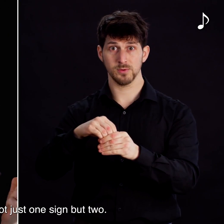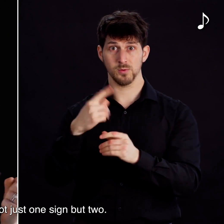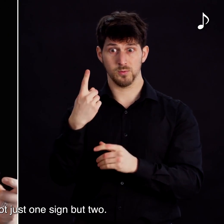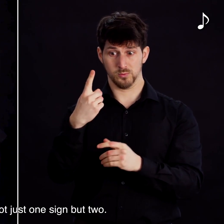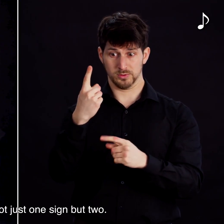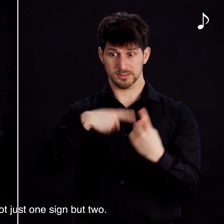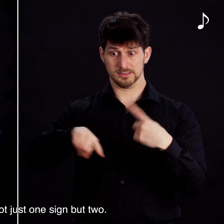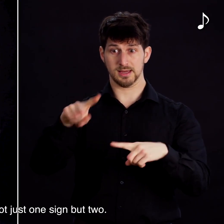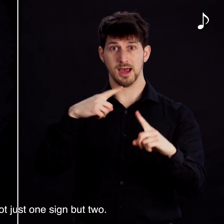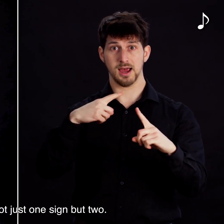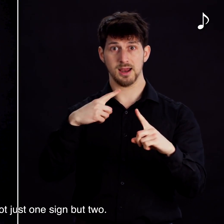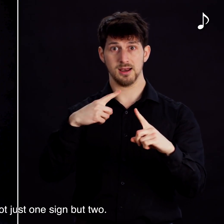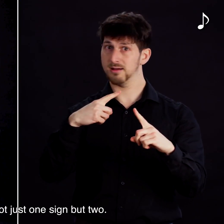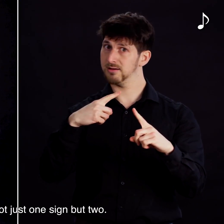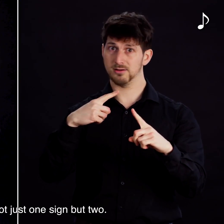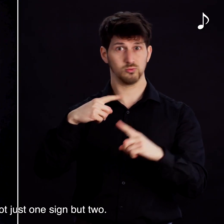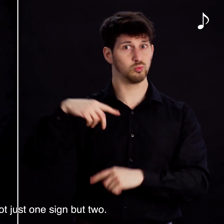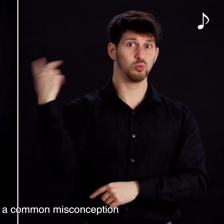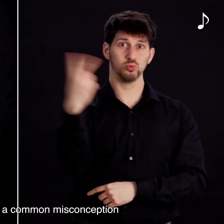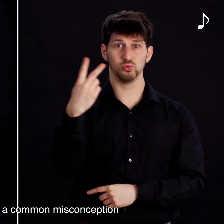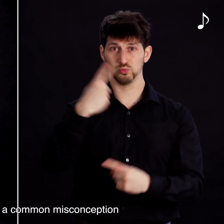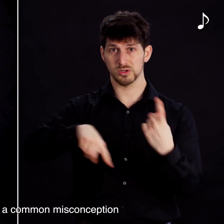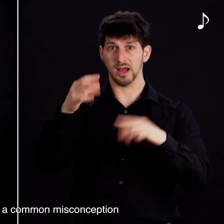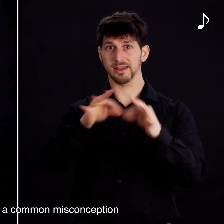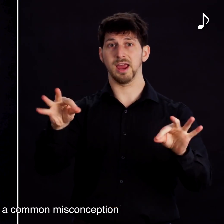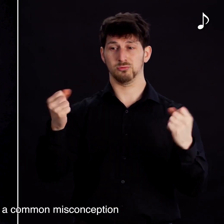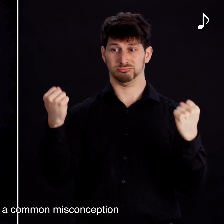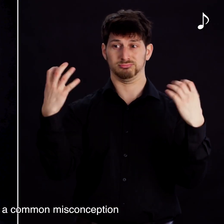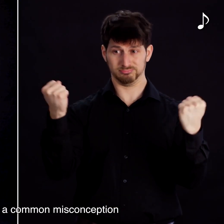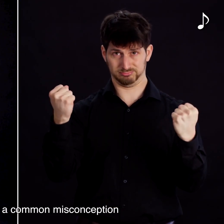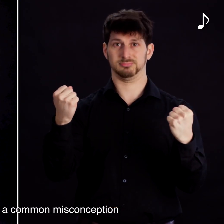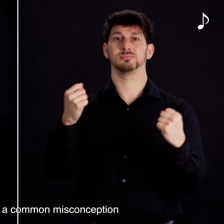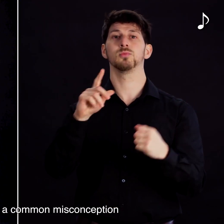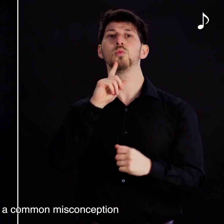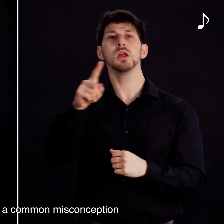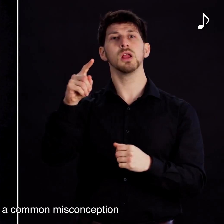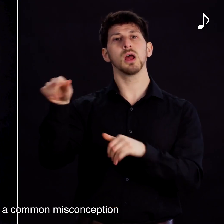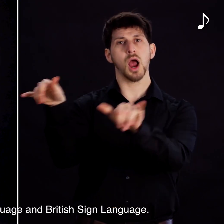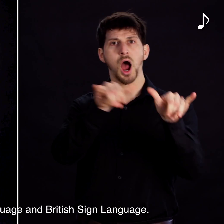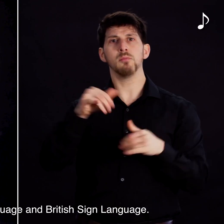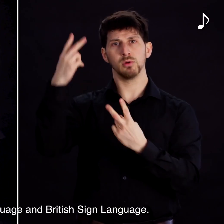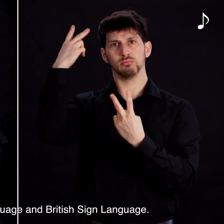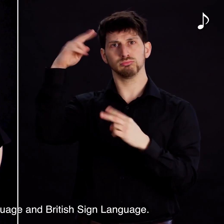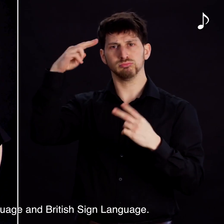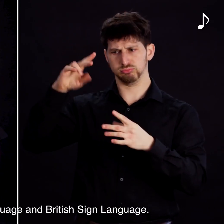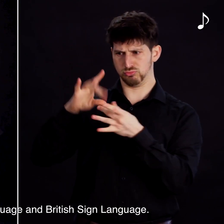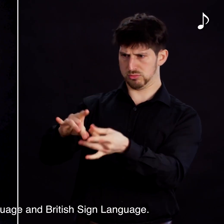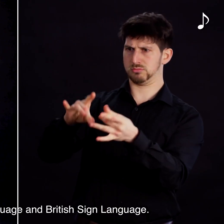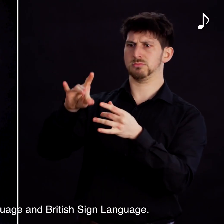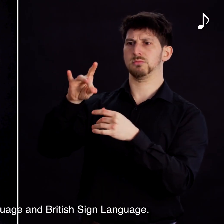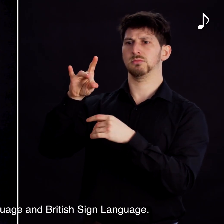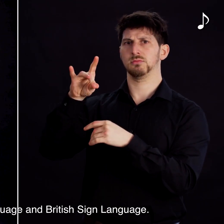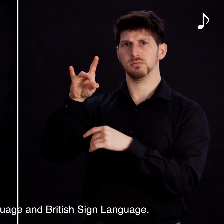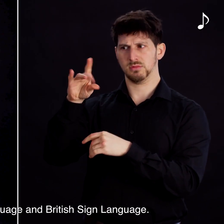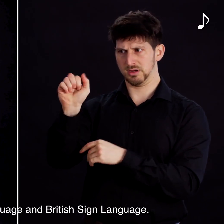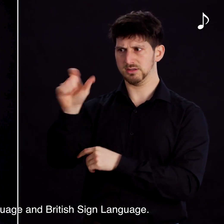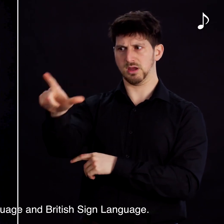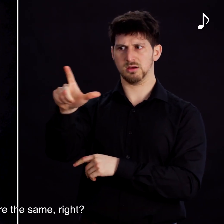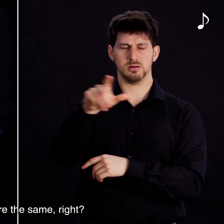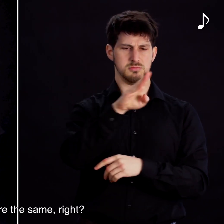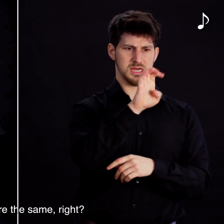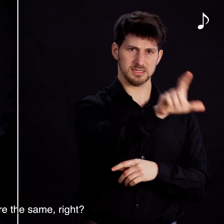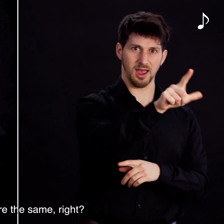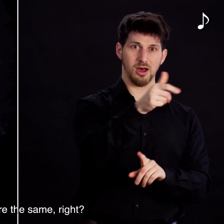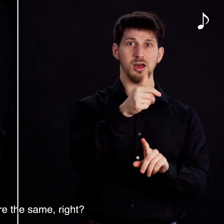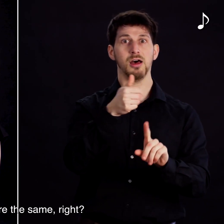sign, but two. And I think there's a common misconception with American Sign Language and British Sign